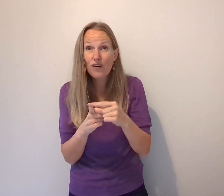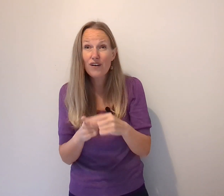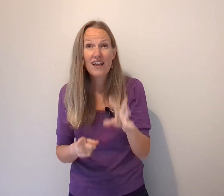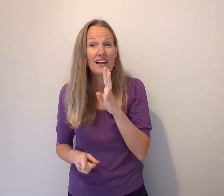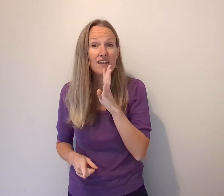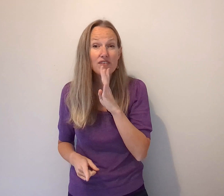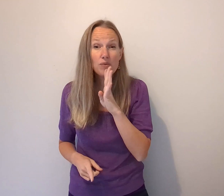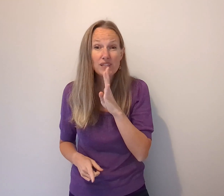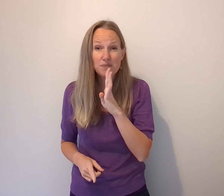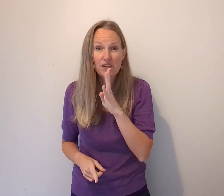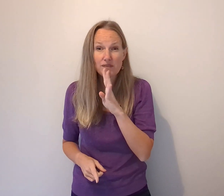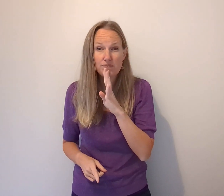word and every whisper.